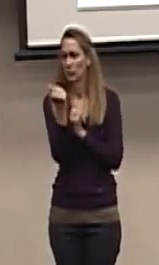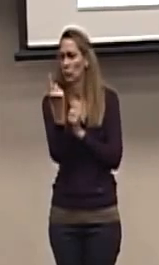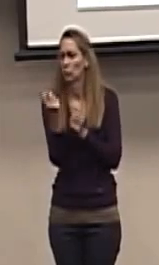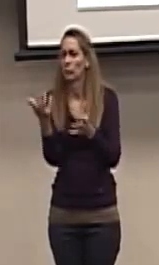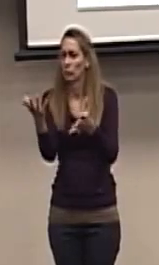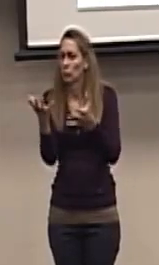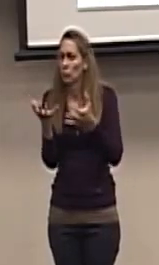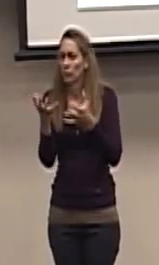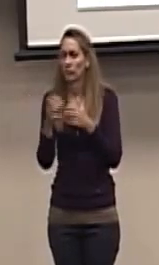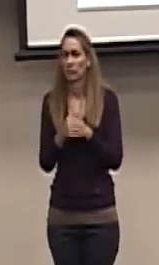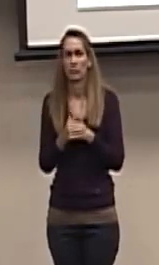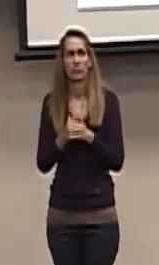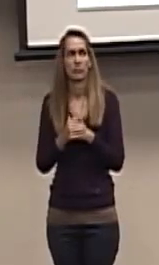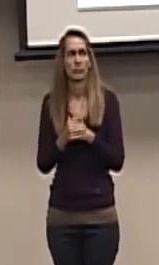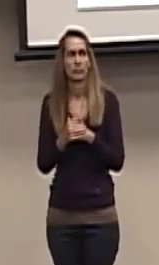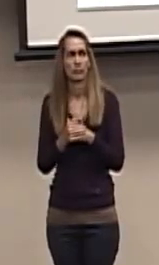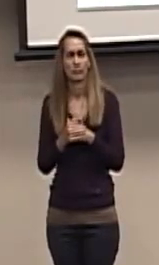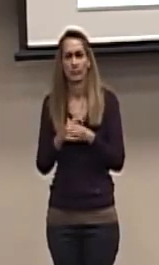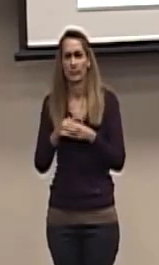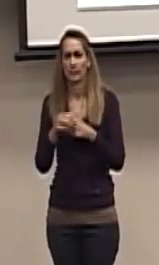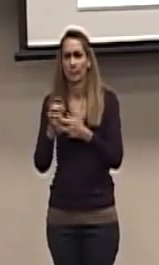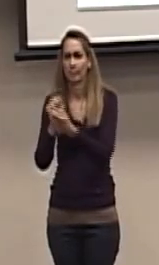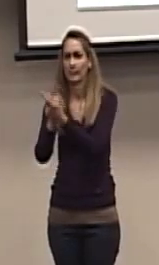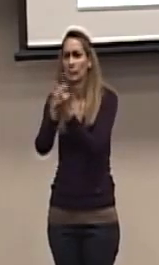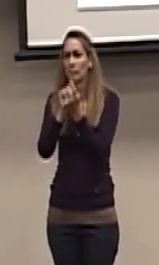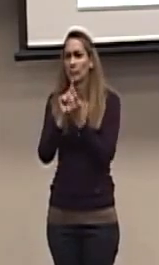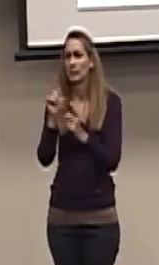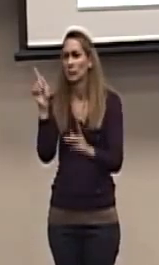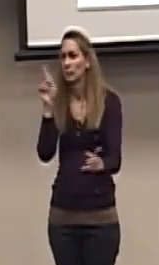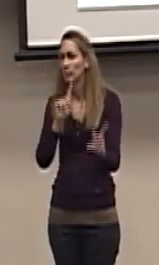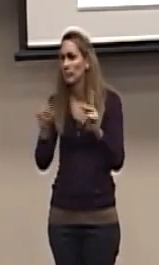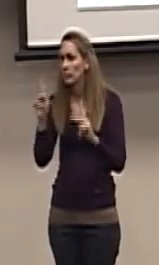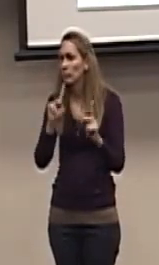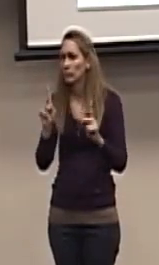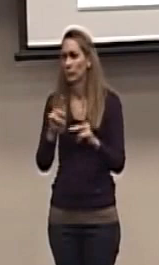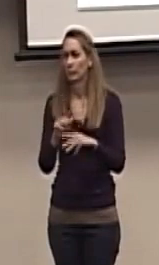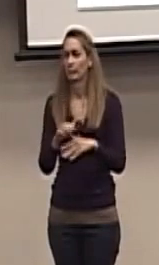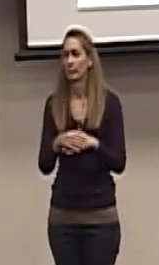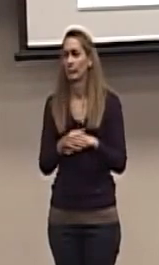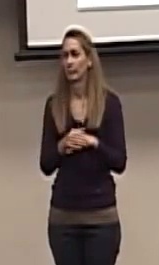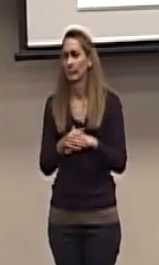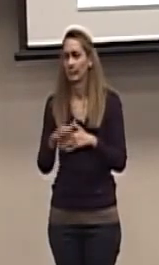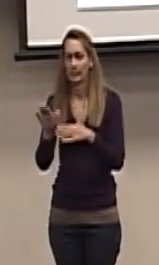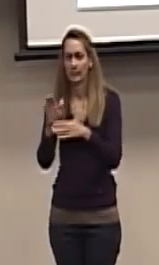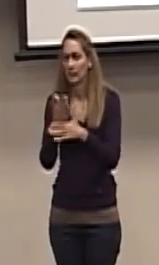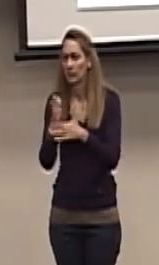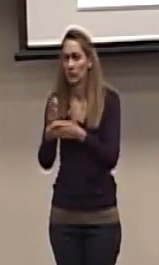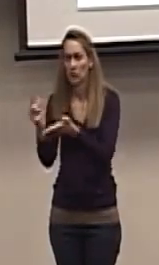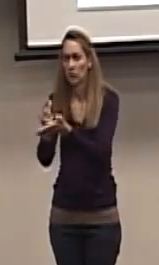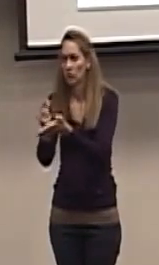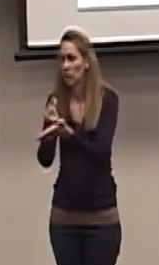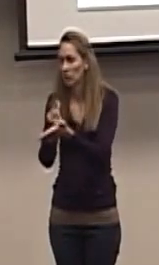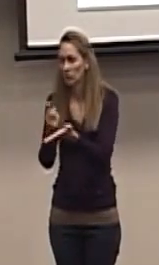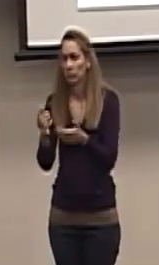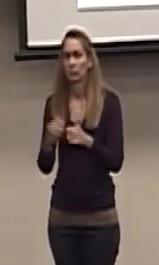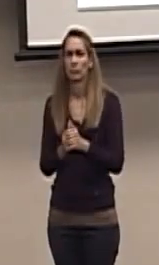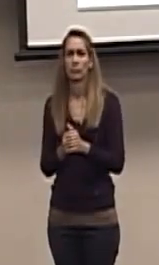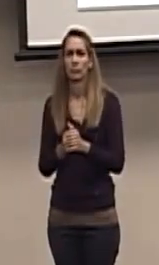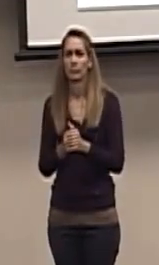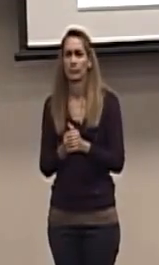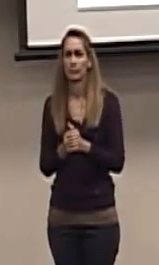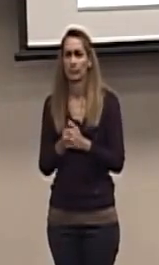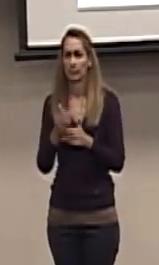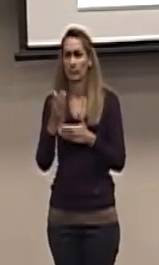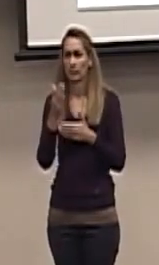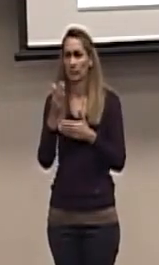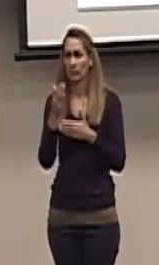Wherever they meet people, they propose if they are ready to share the gospel word. And we have some of